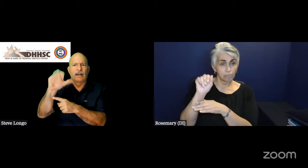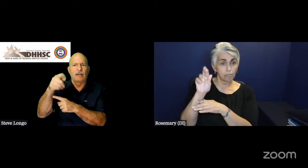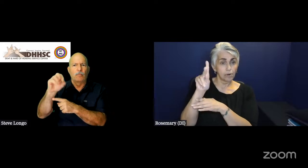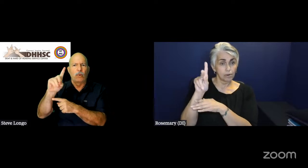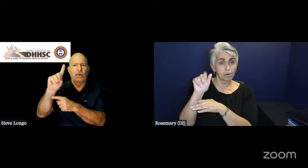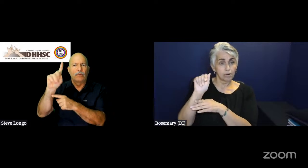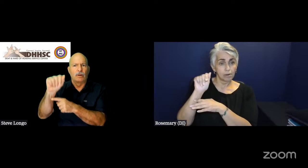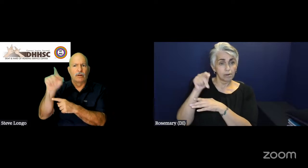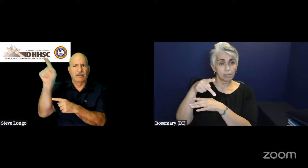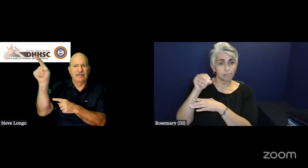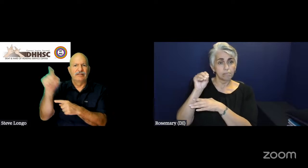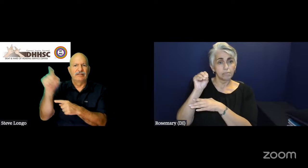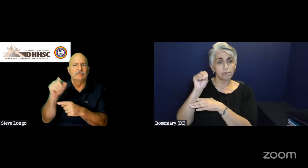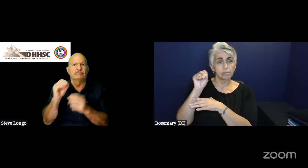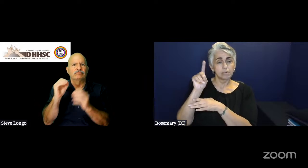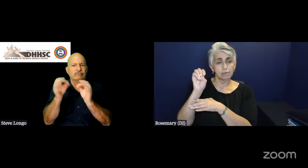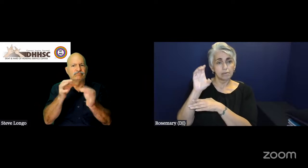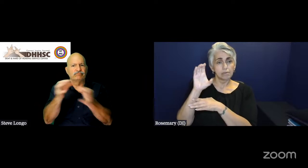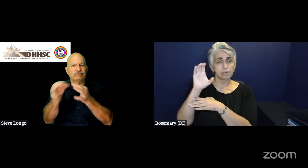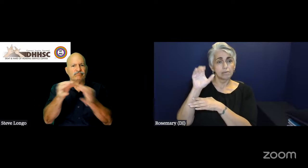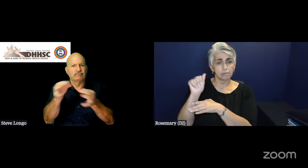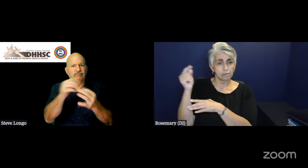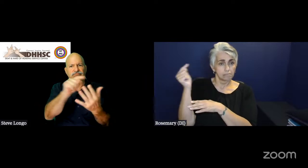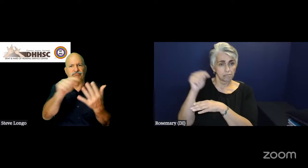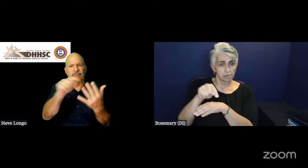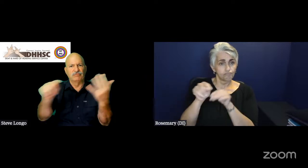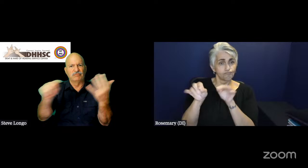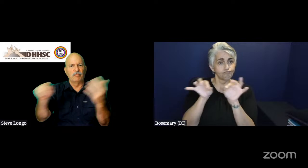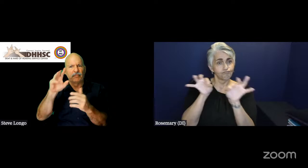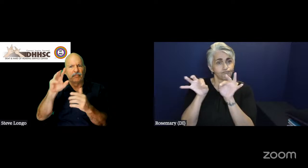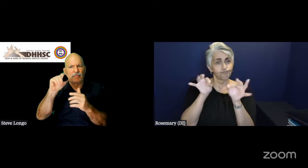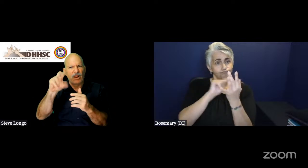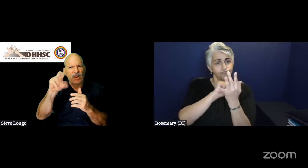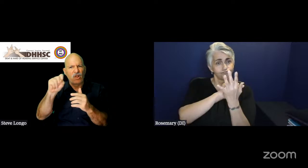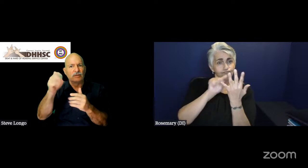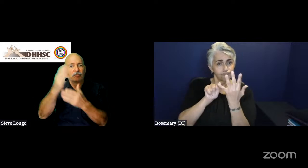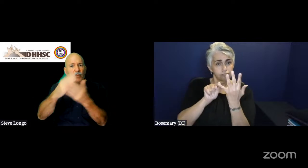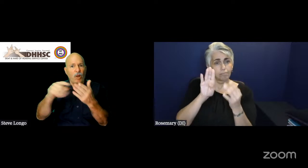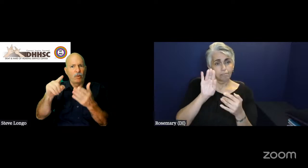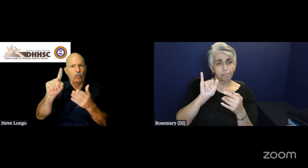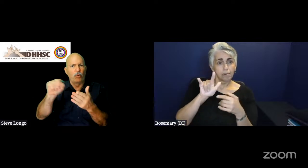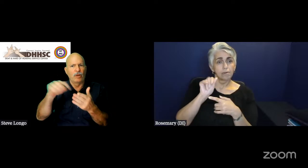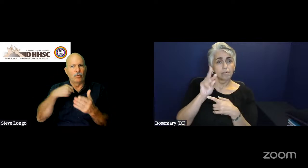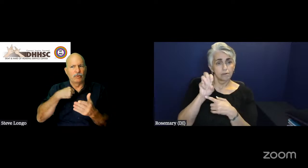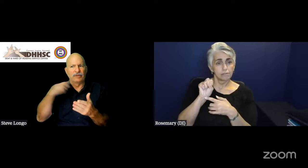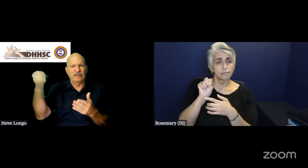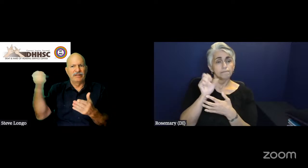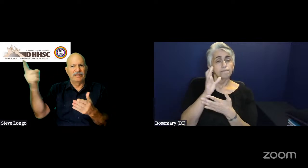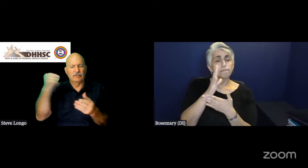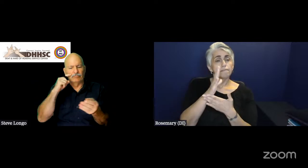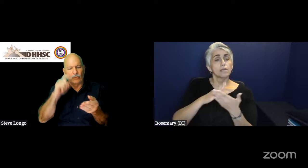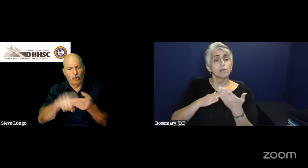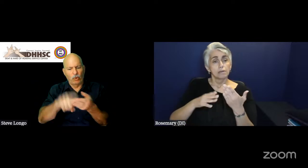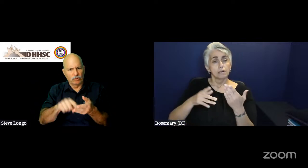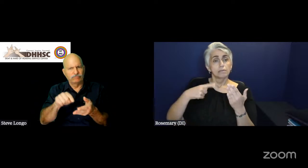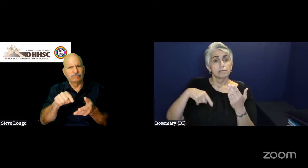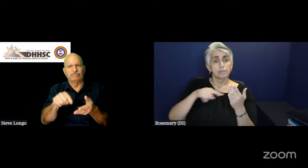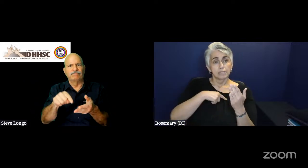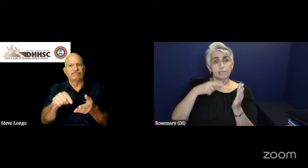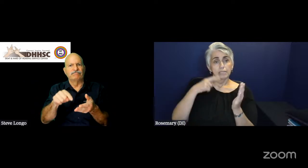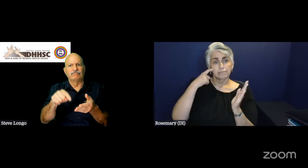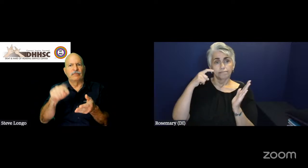think. At that time, Mark Apodaca came and explained a number of things related